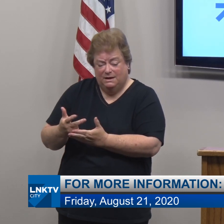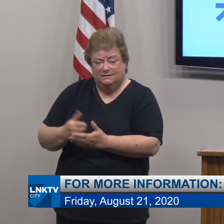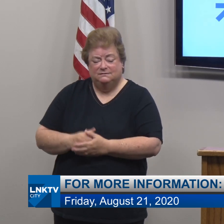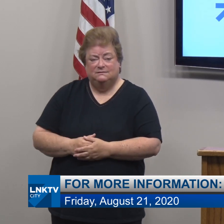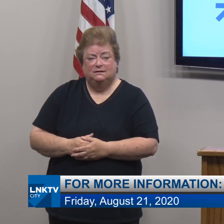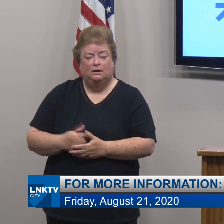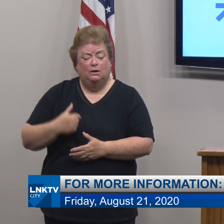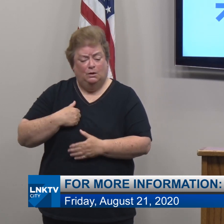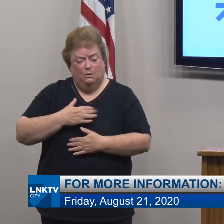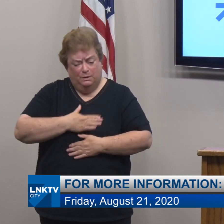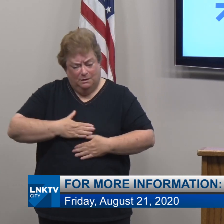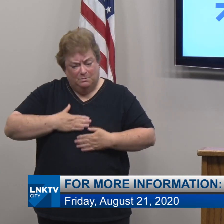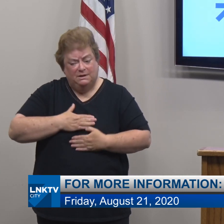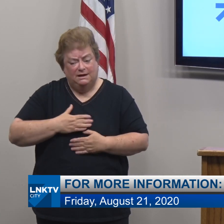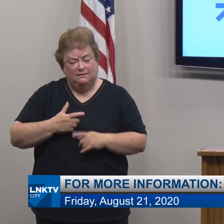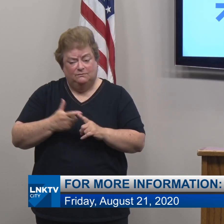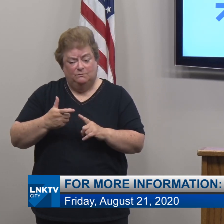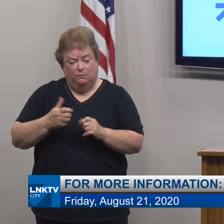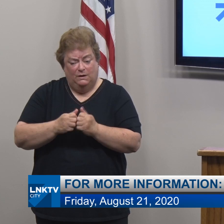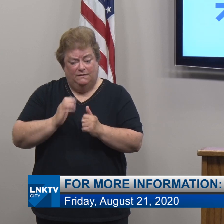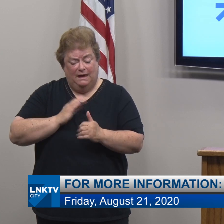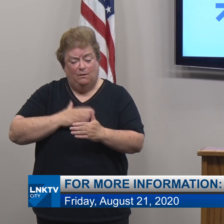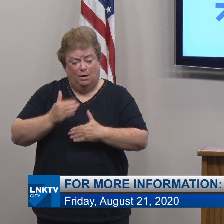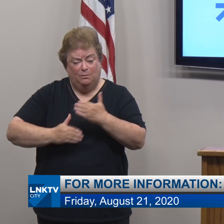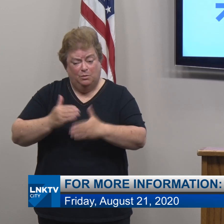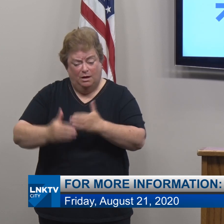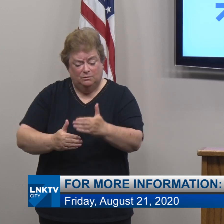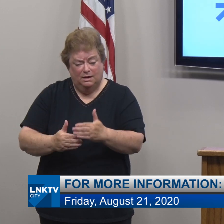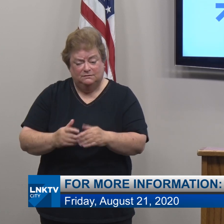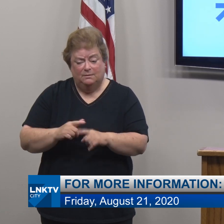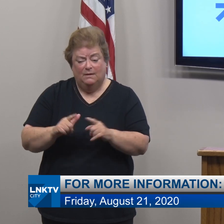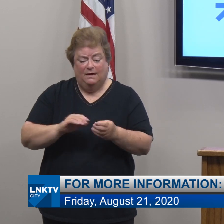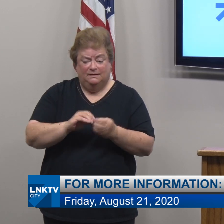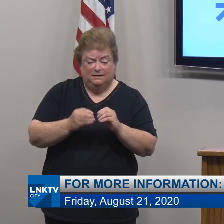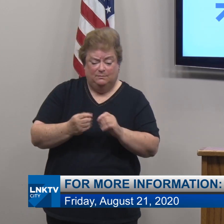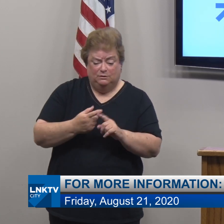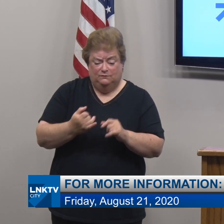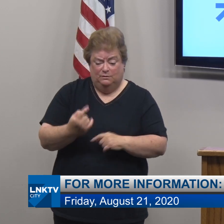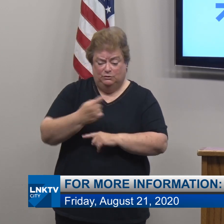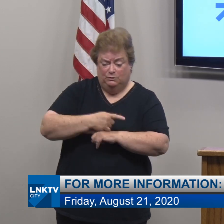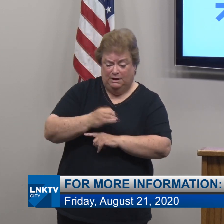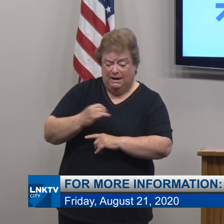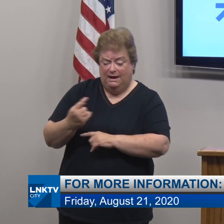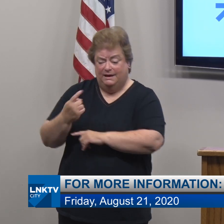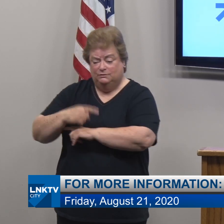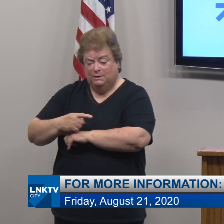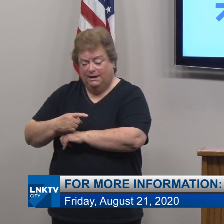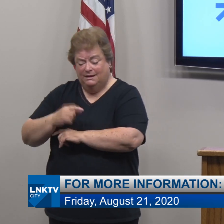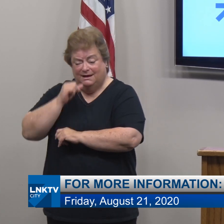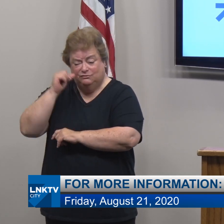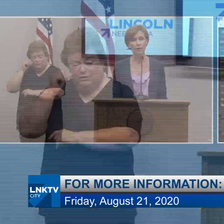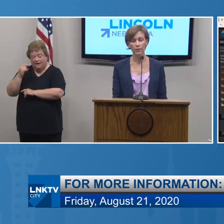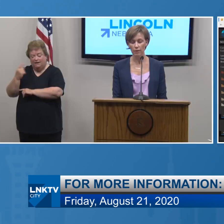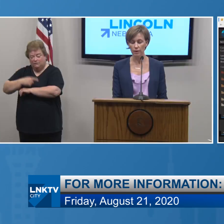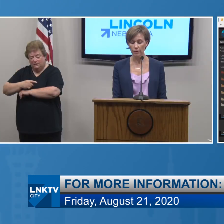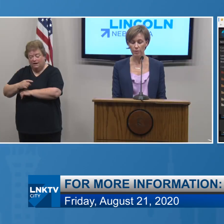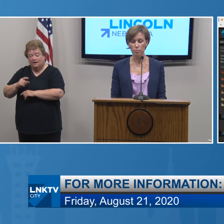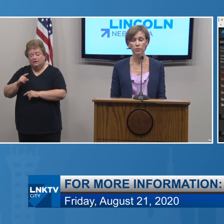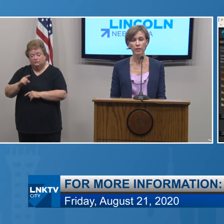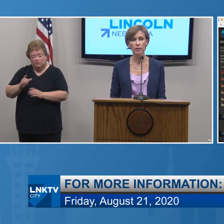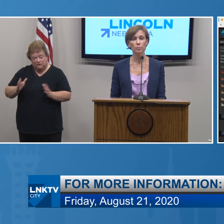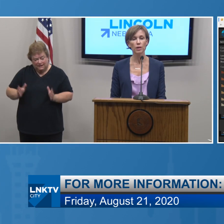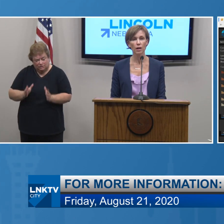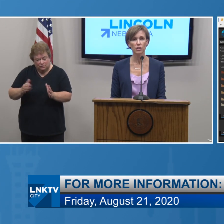with our progress over the past 3 weeks, our case numbers from yesterday and today should rally all of us to double down on